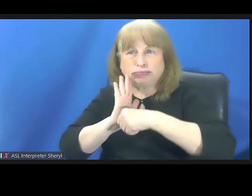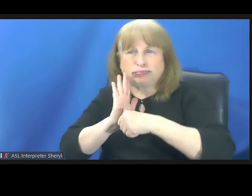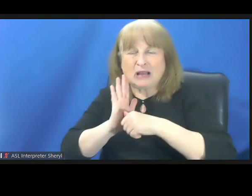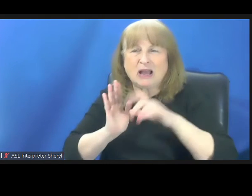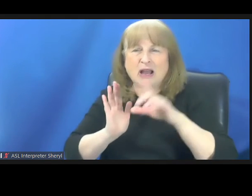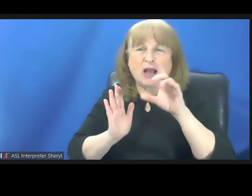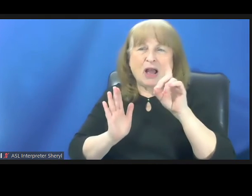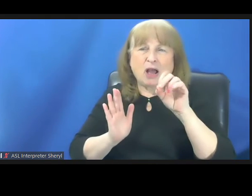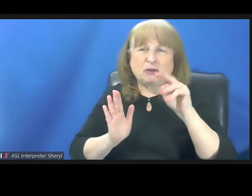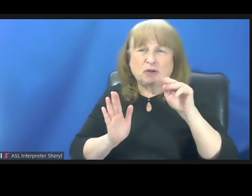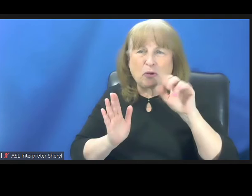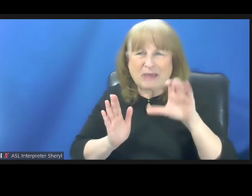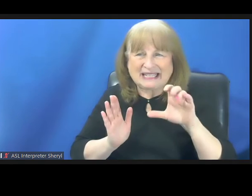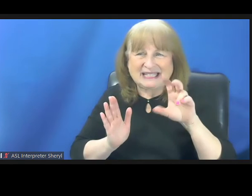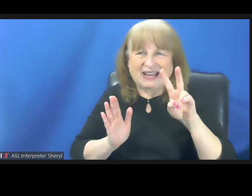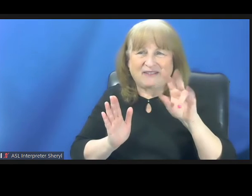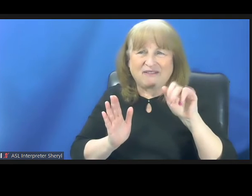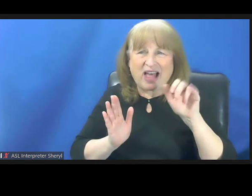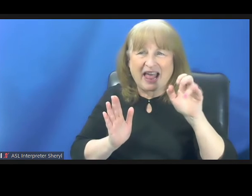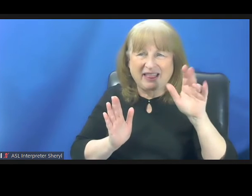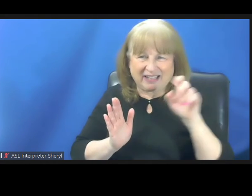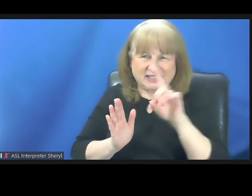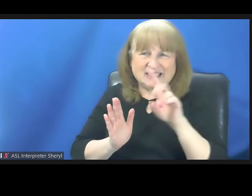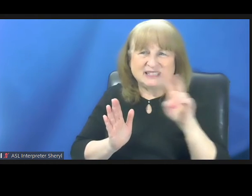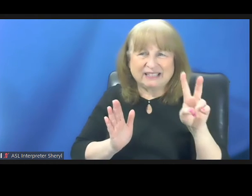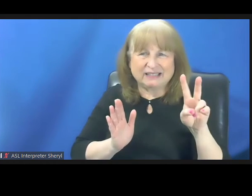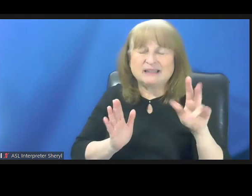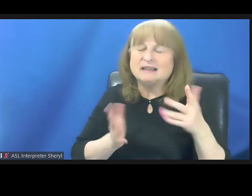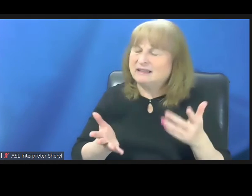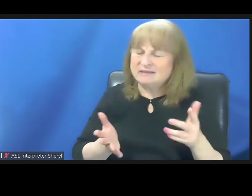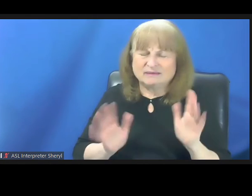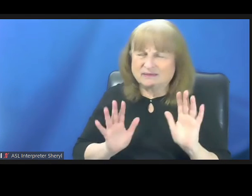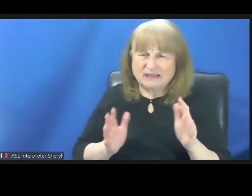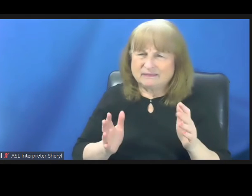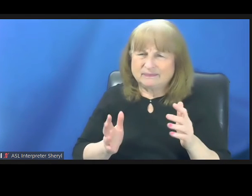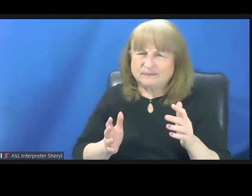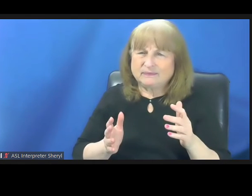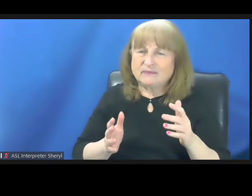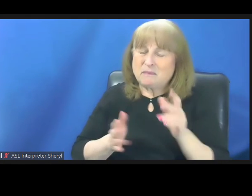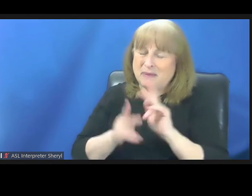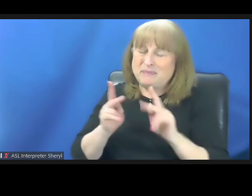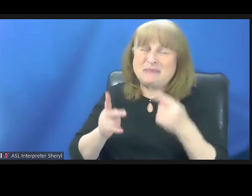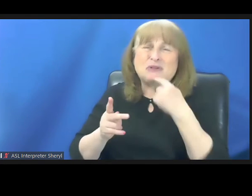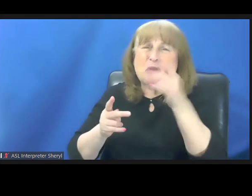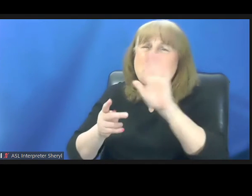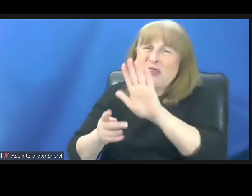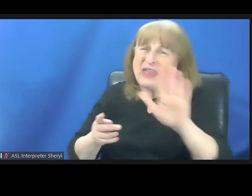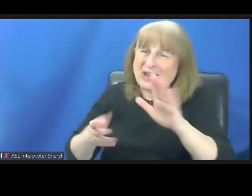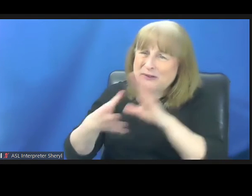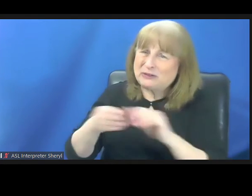indirectly as people brought this out themselves. And that in a